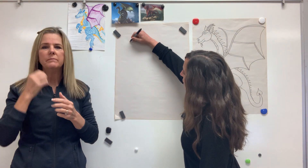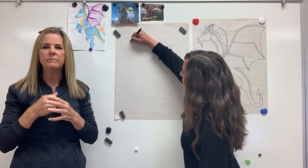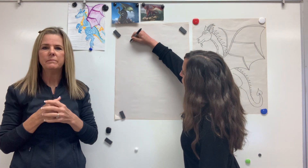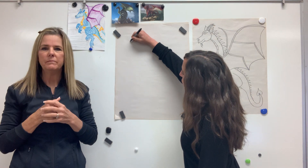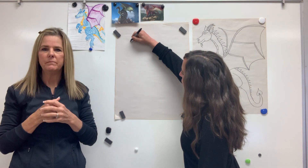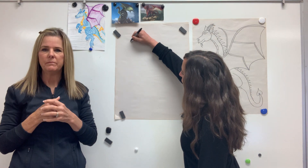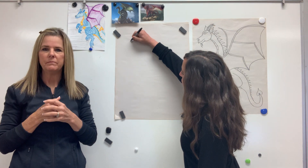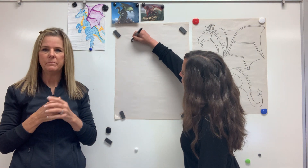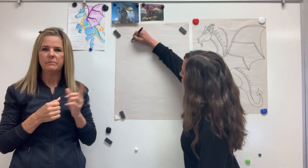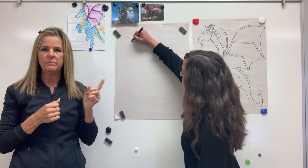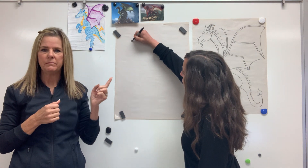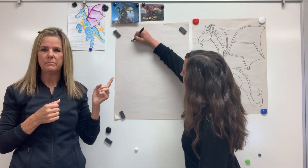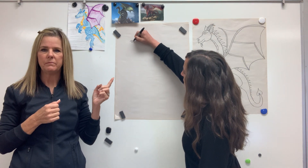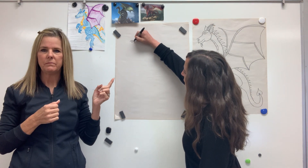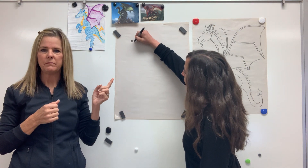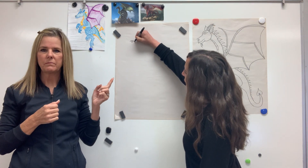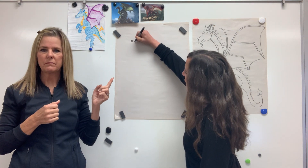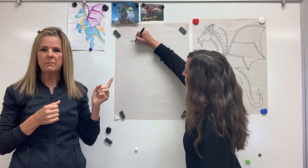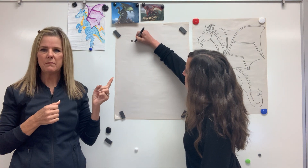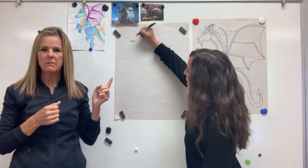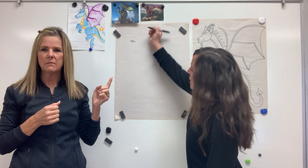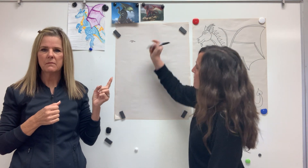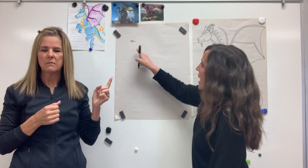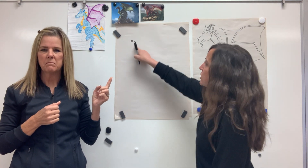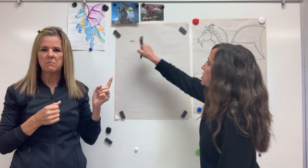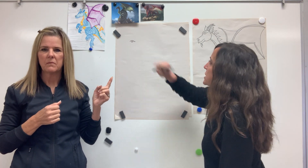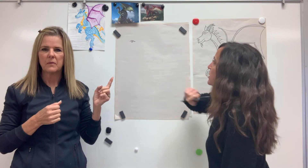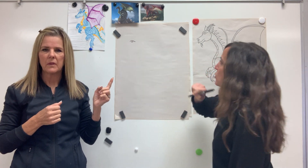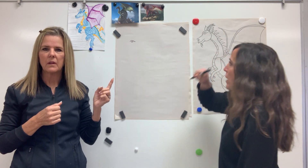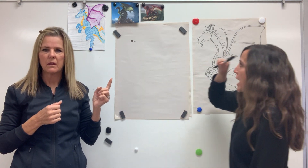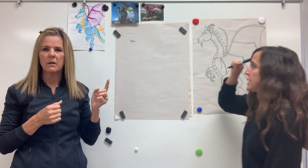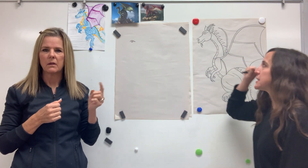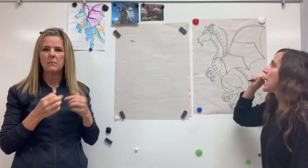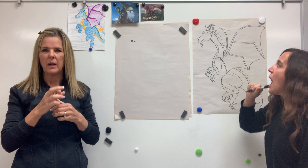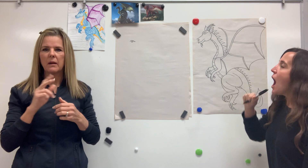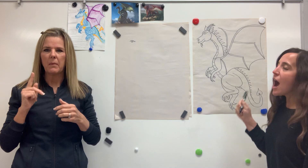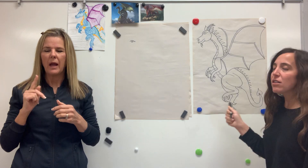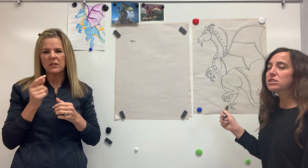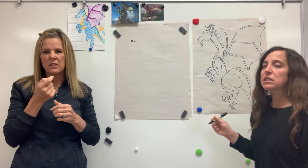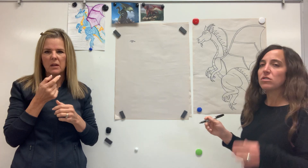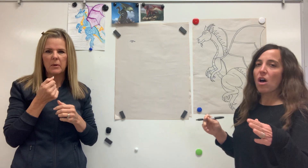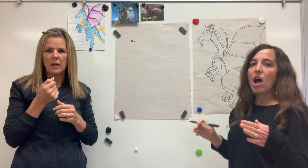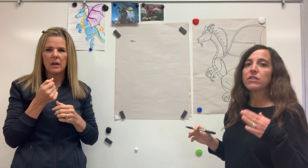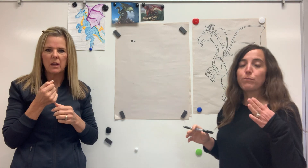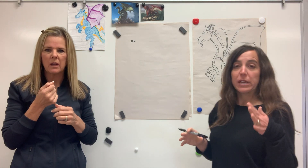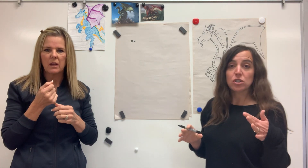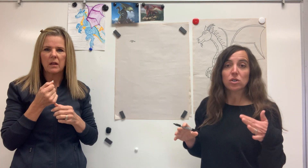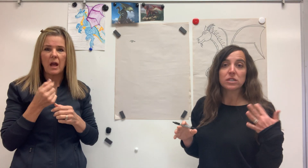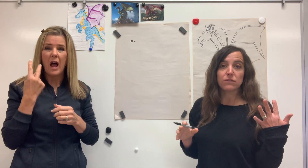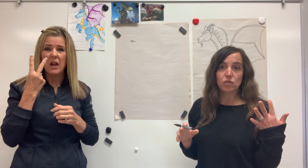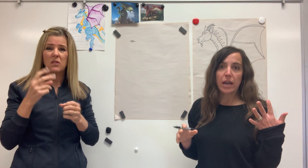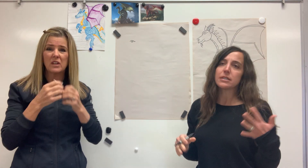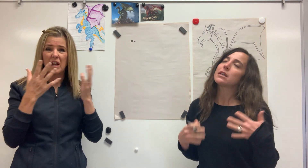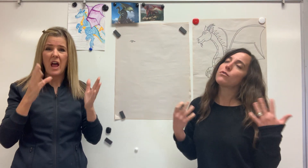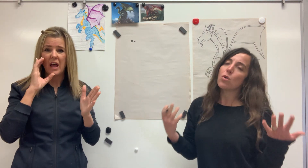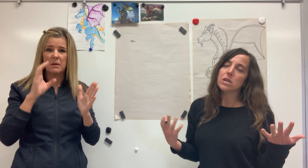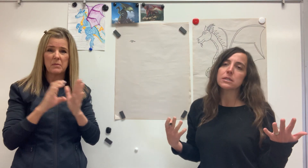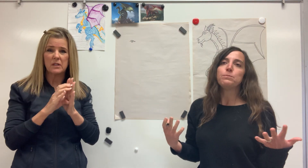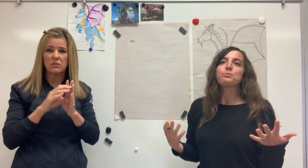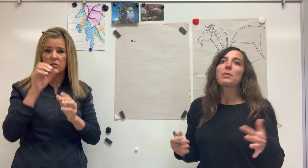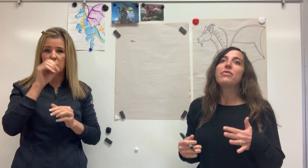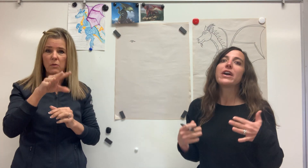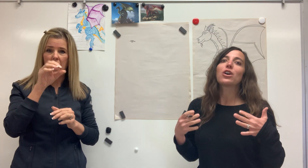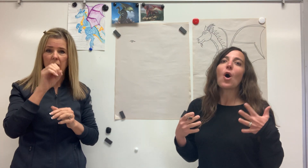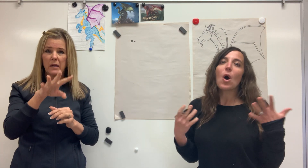going to make a curve line over his eye, and it might come back just a little ways. I looked at a lot of pictures of dragons, and of